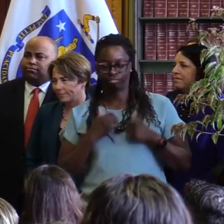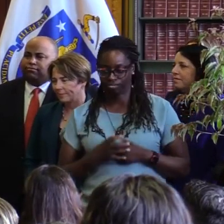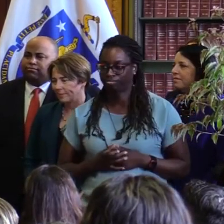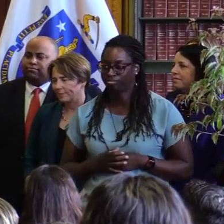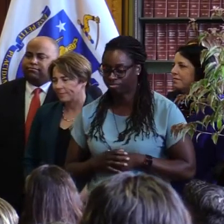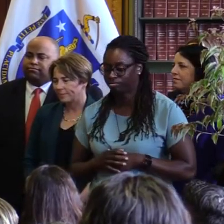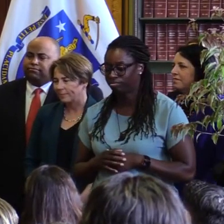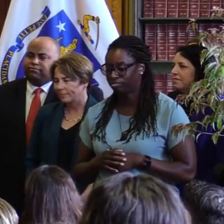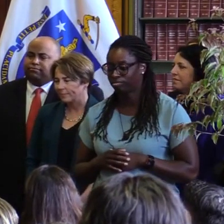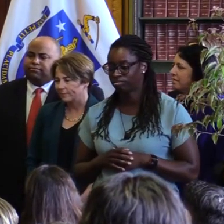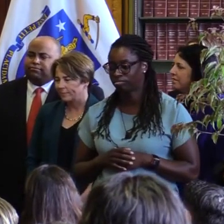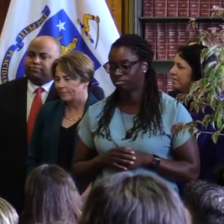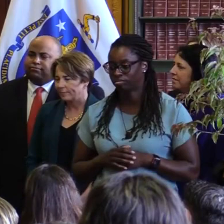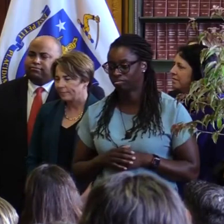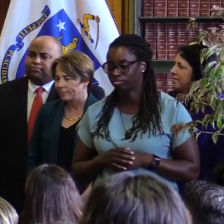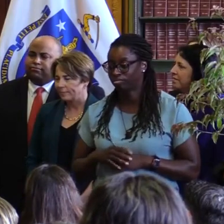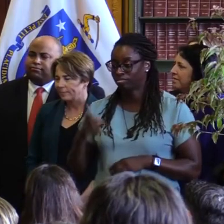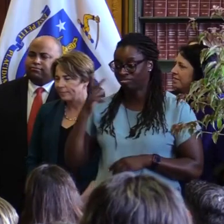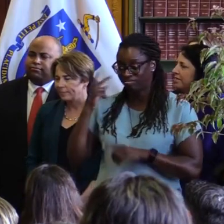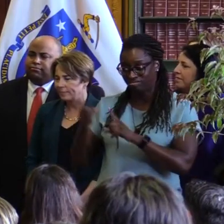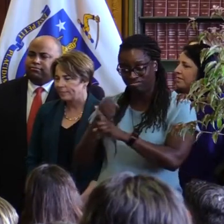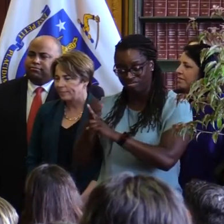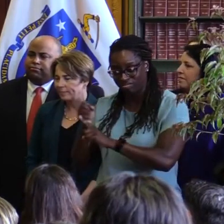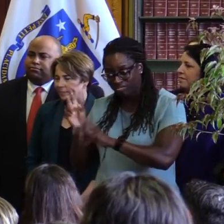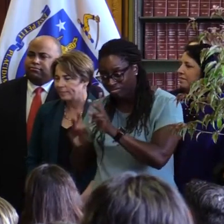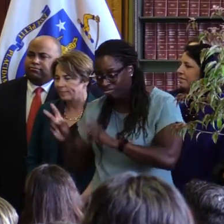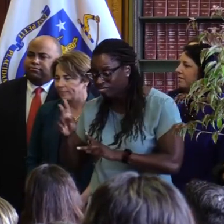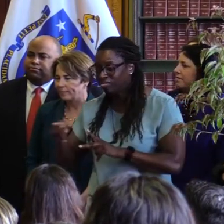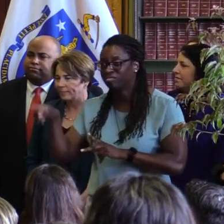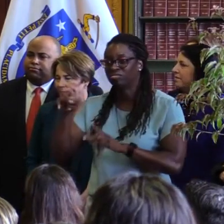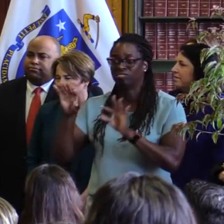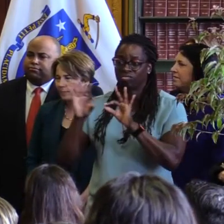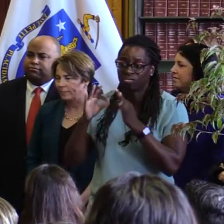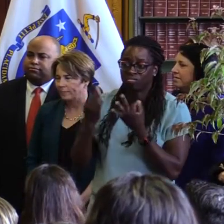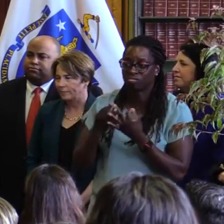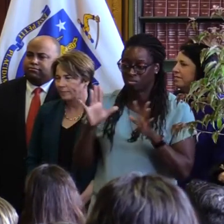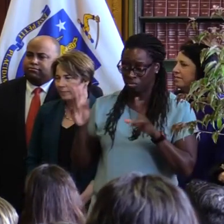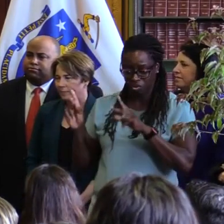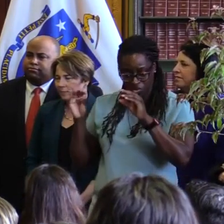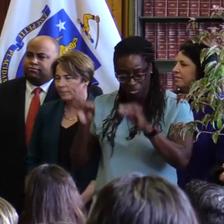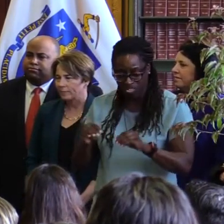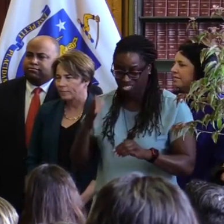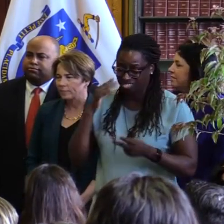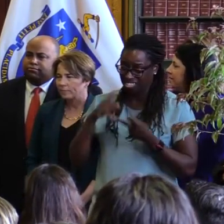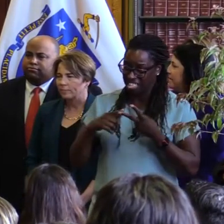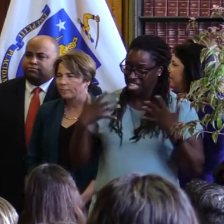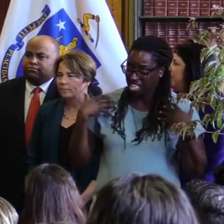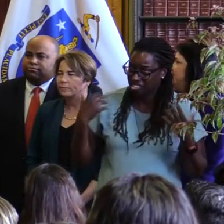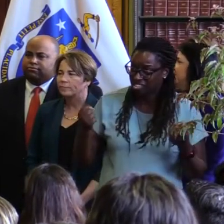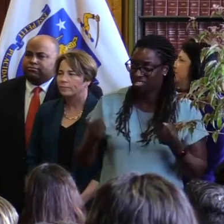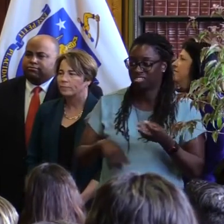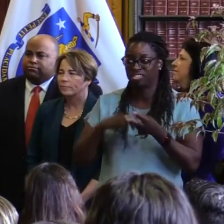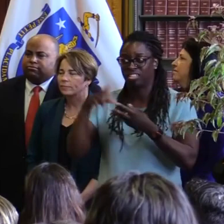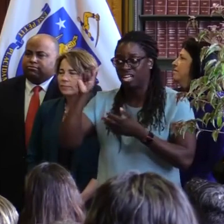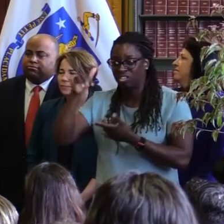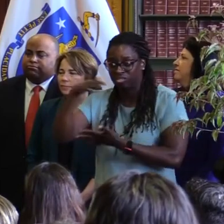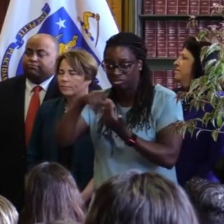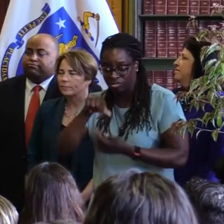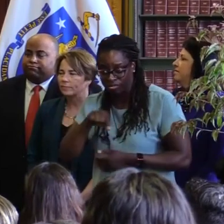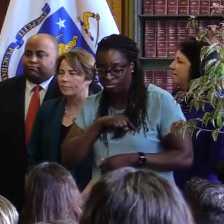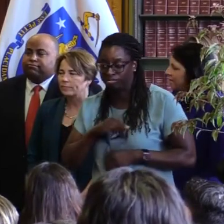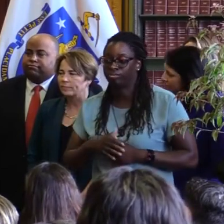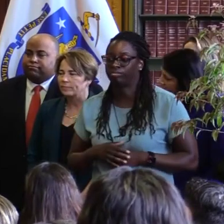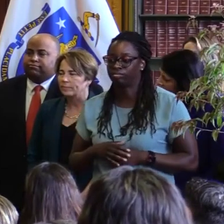and residents, family members who will be able to live in healthy, clean, and more